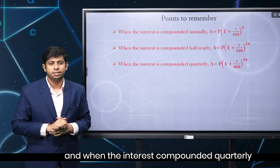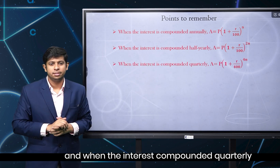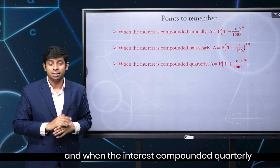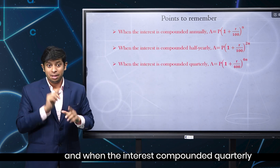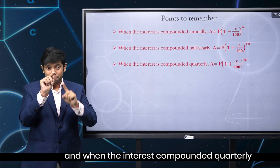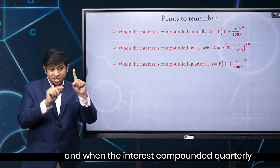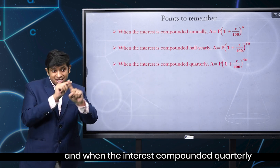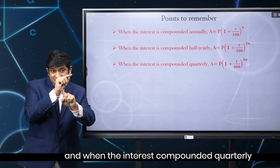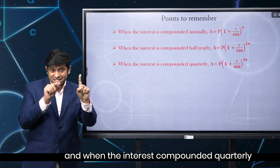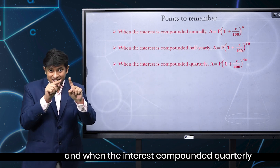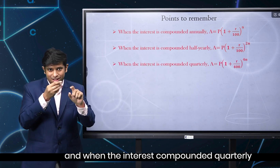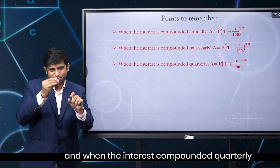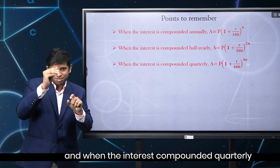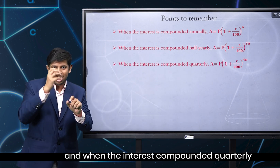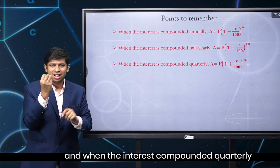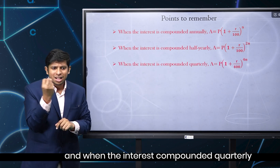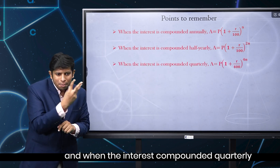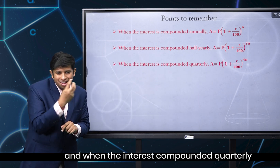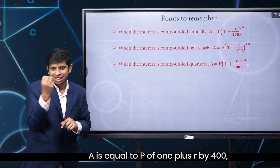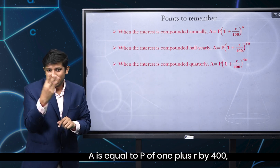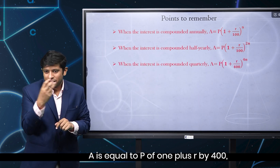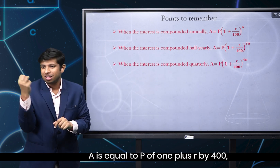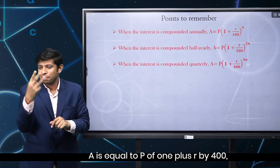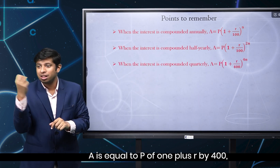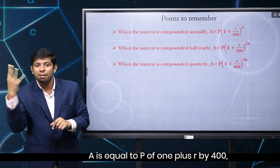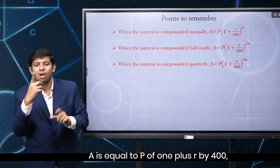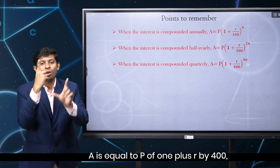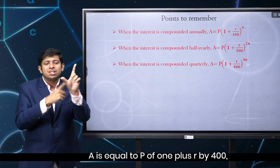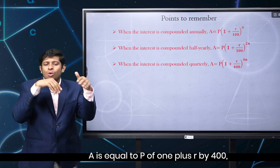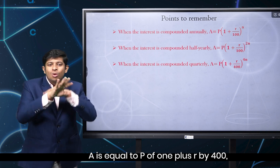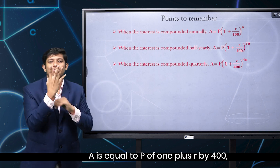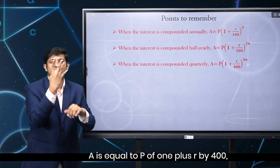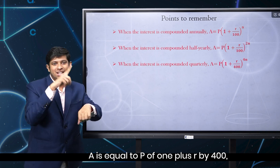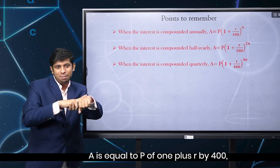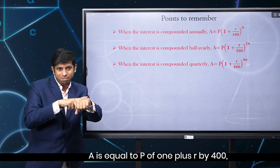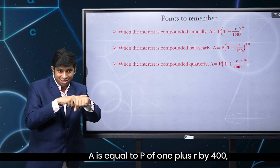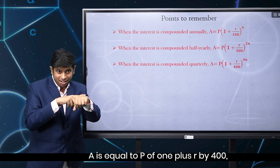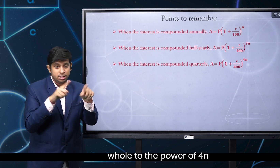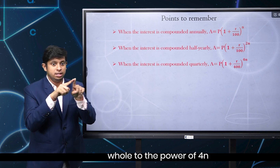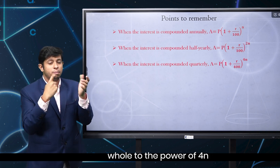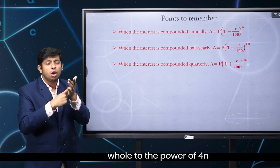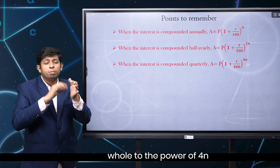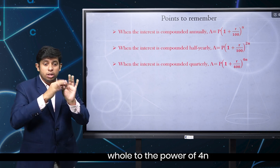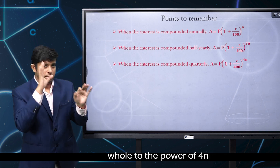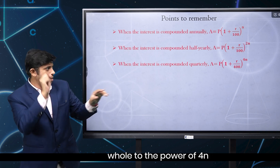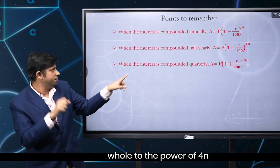And when the interest is compounded quarterly, A is equals to P of 1 plus R by 400 whole to the power of